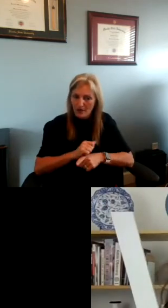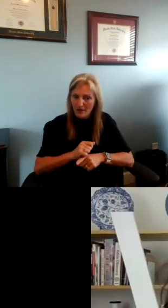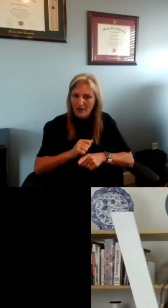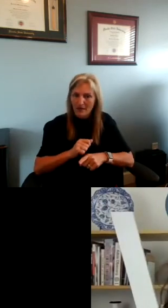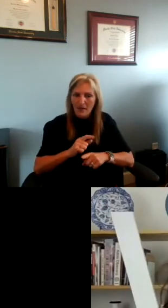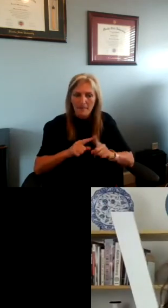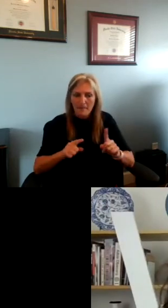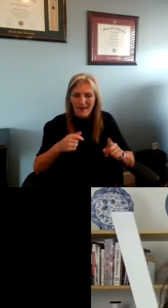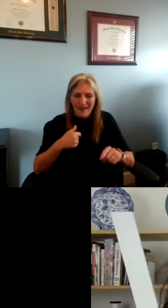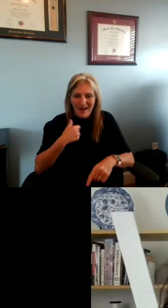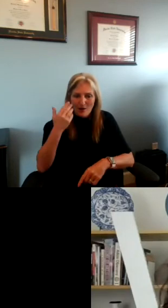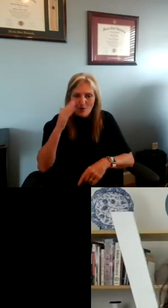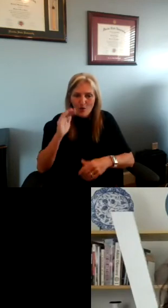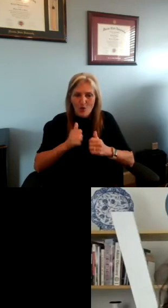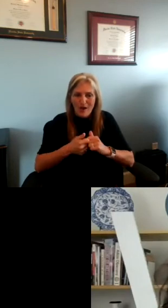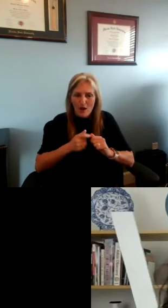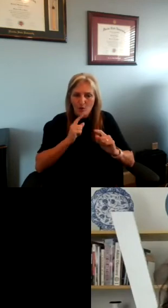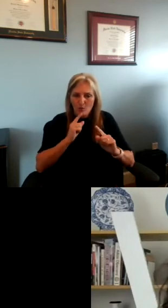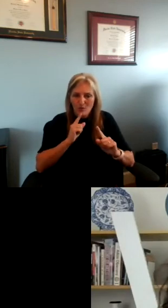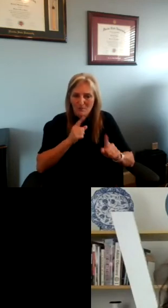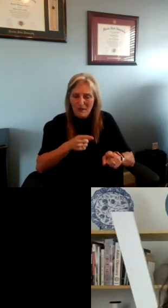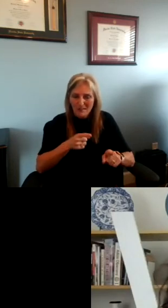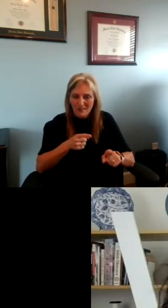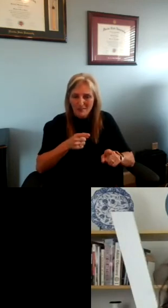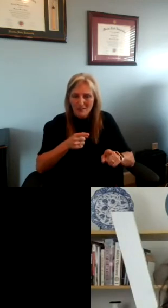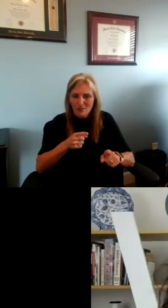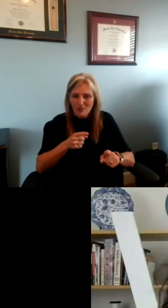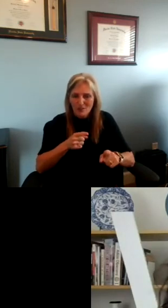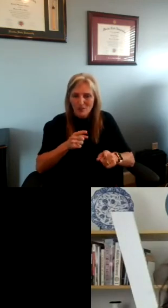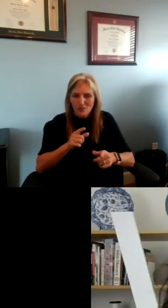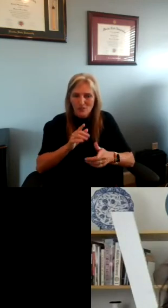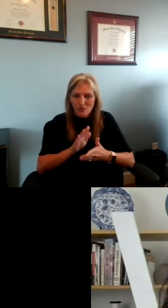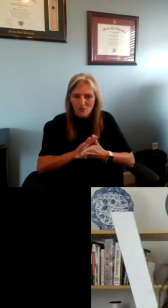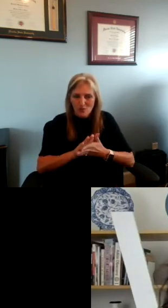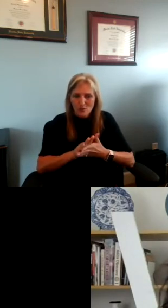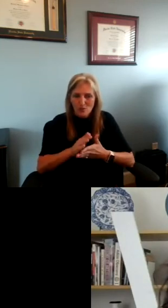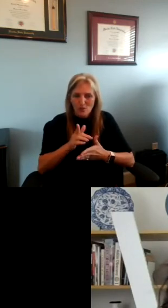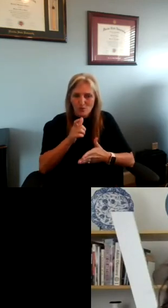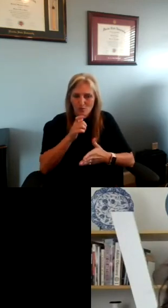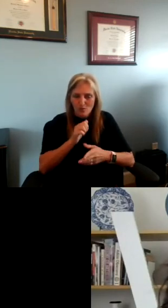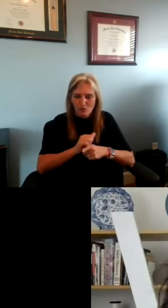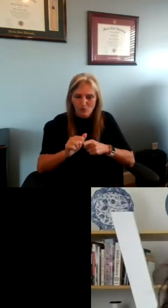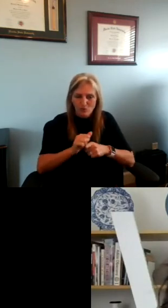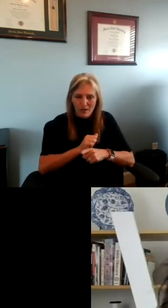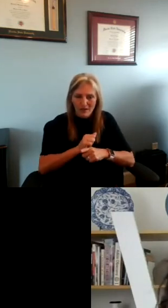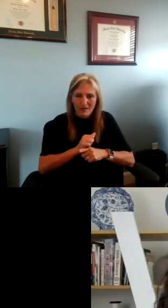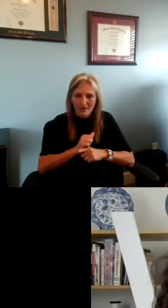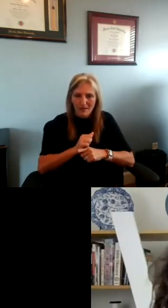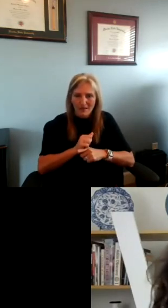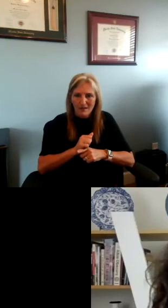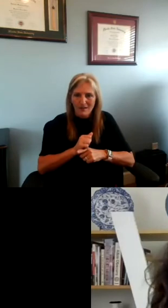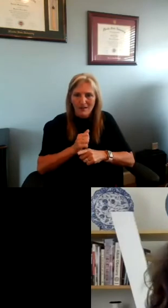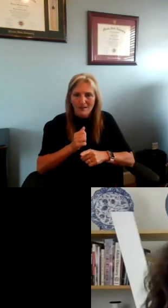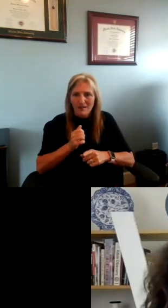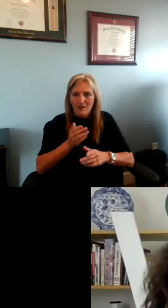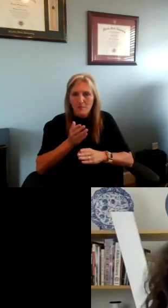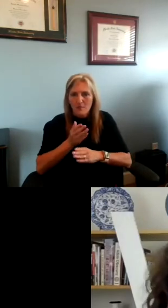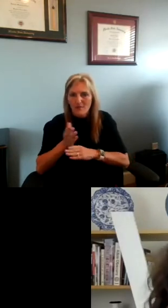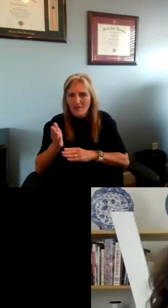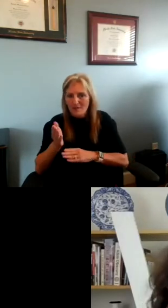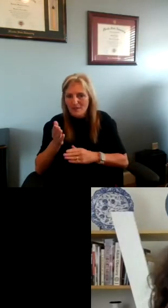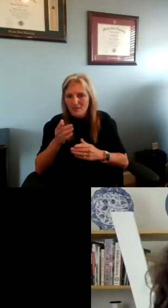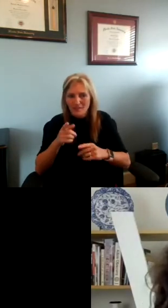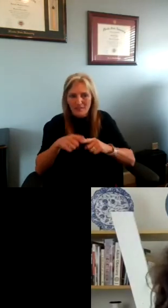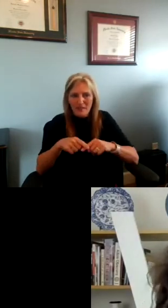responsive curricula in institutions that train corrections professionals are to gender issues.